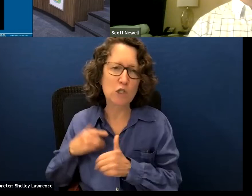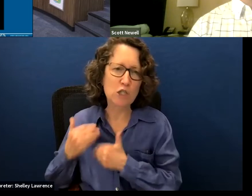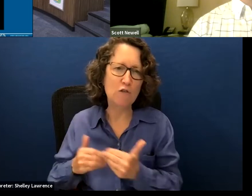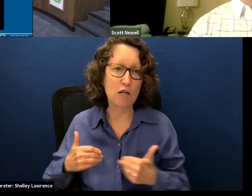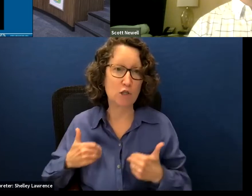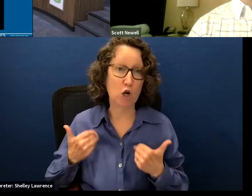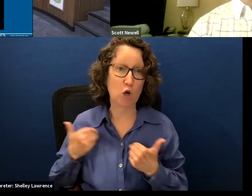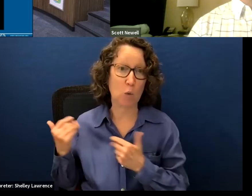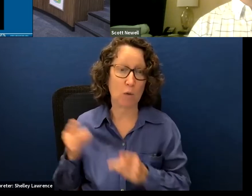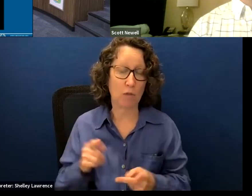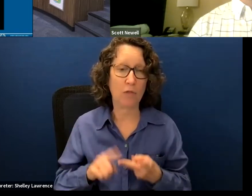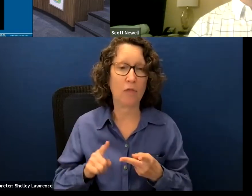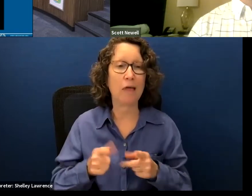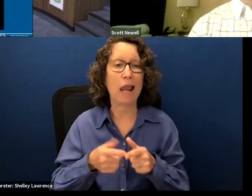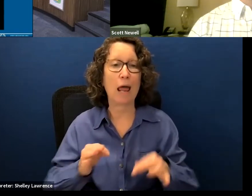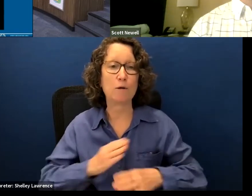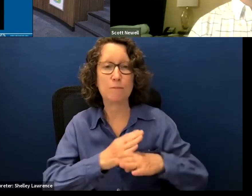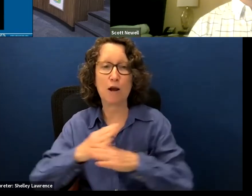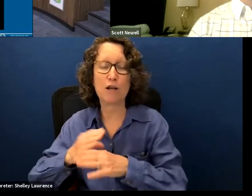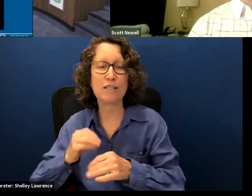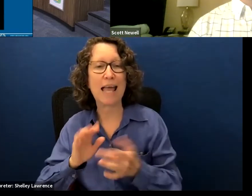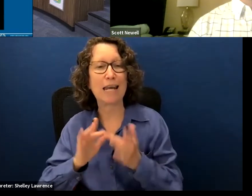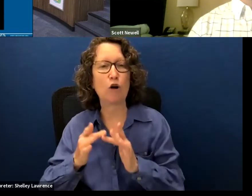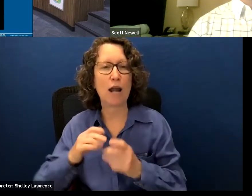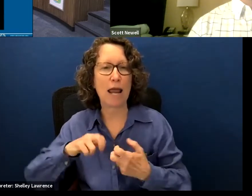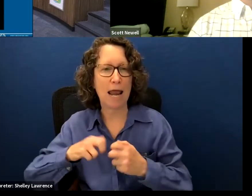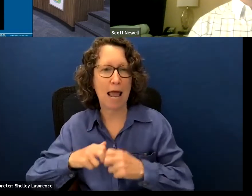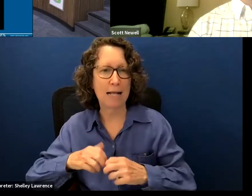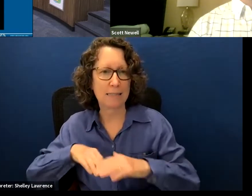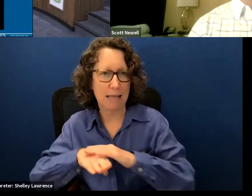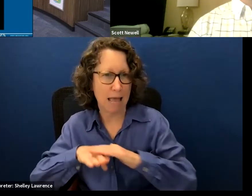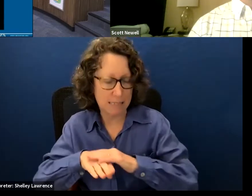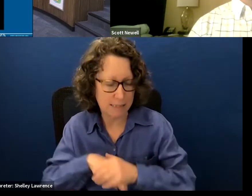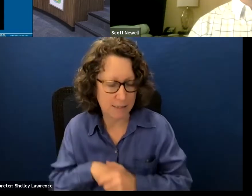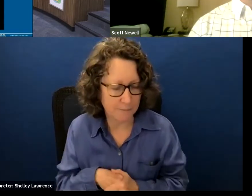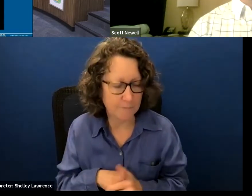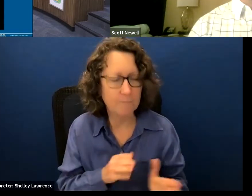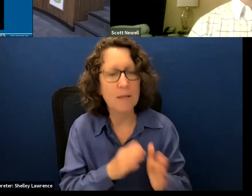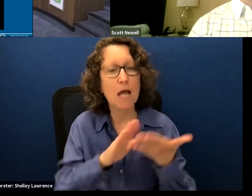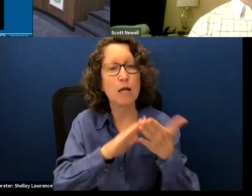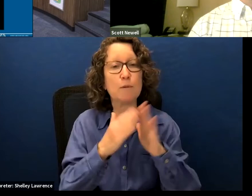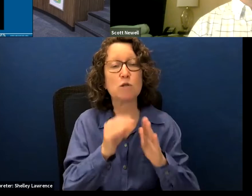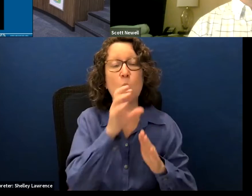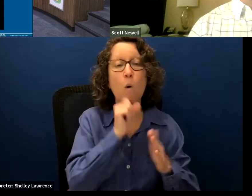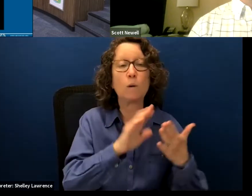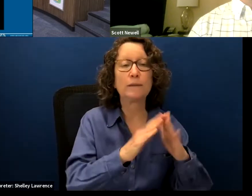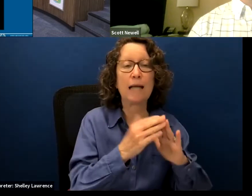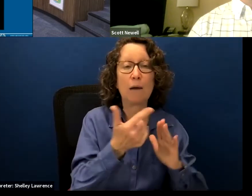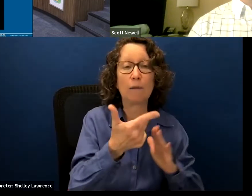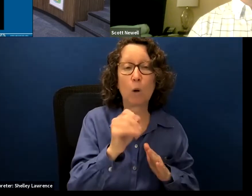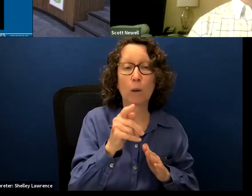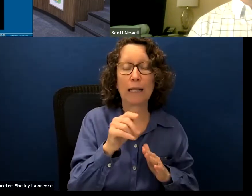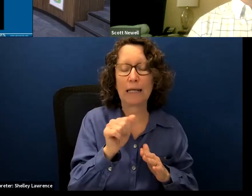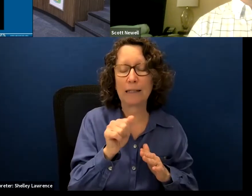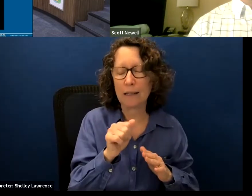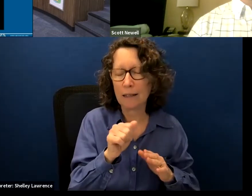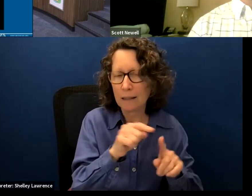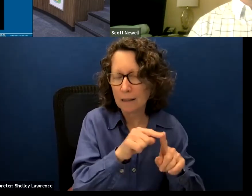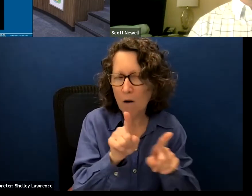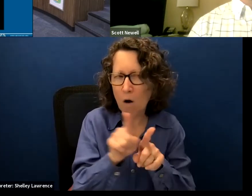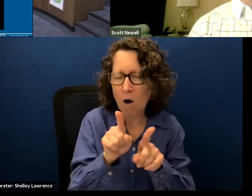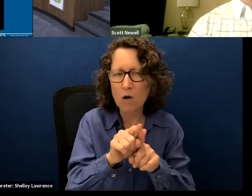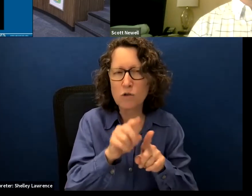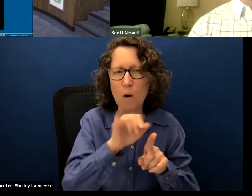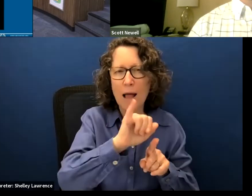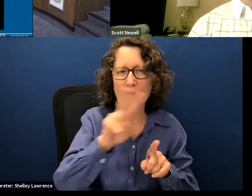youth, language barriers, and internet access. Communities in Old Town Goleta, Isla Vista, and Goleta also have